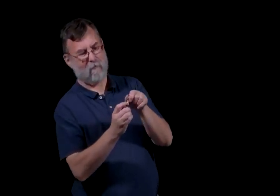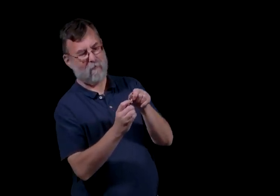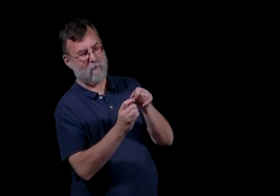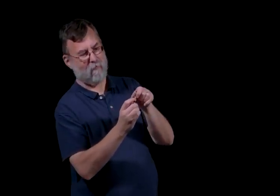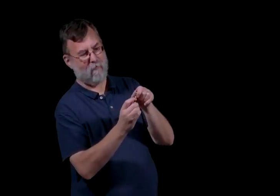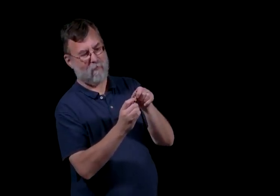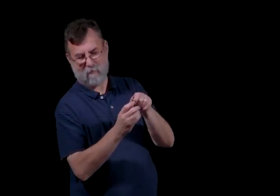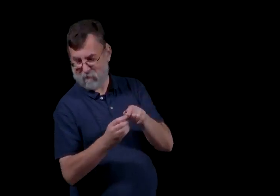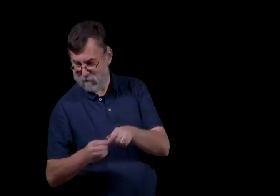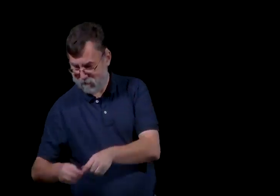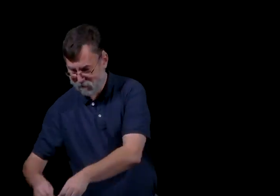That one there.